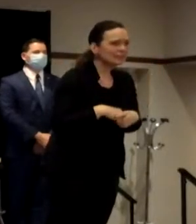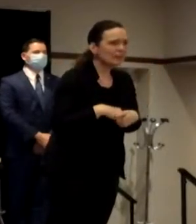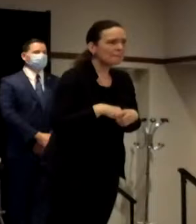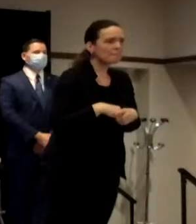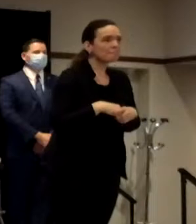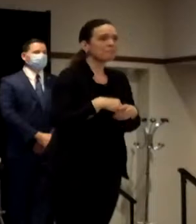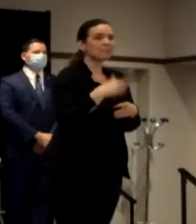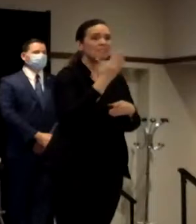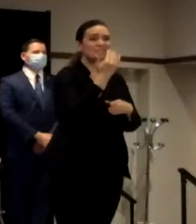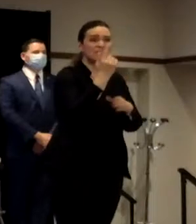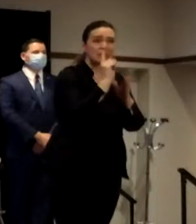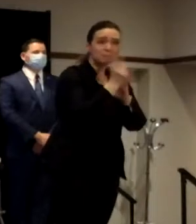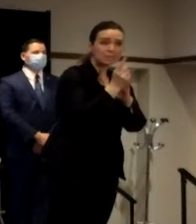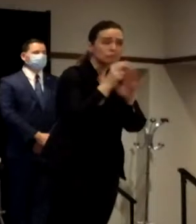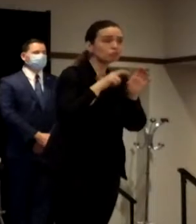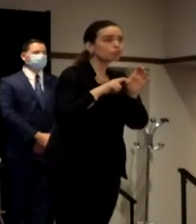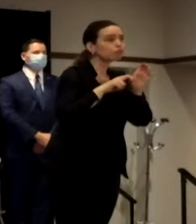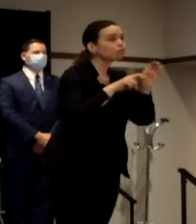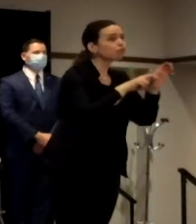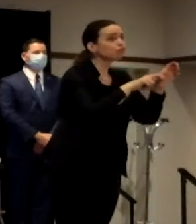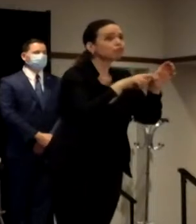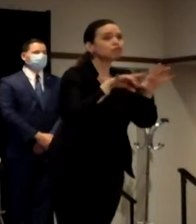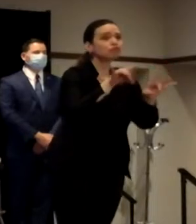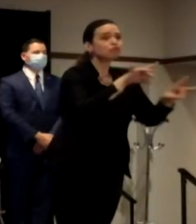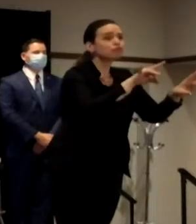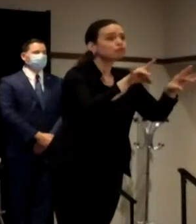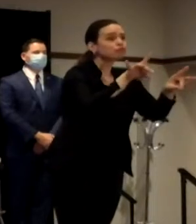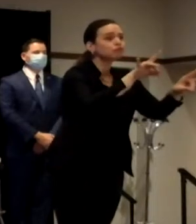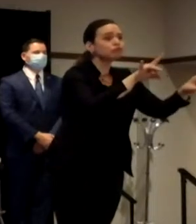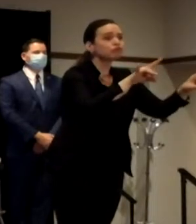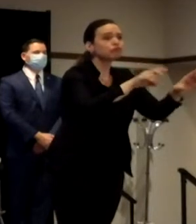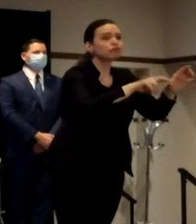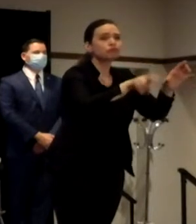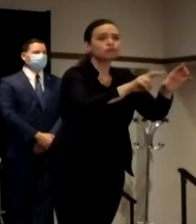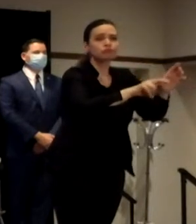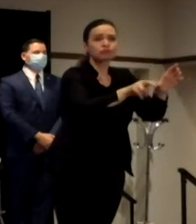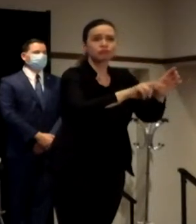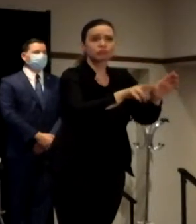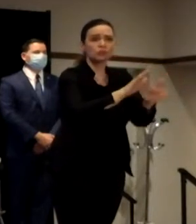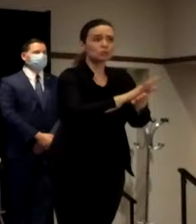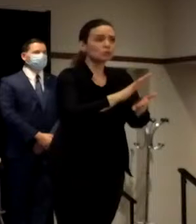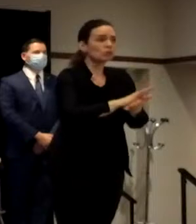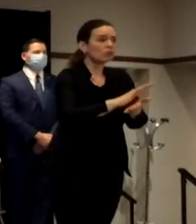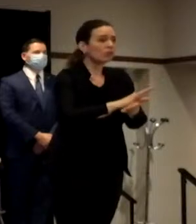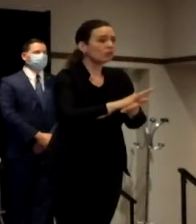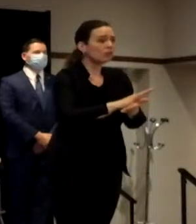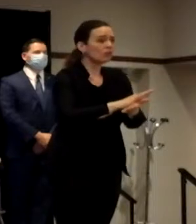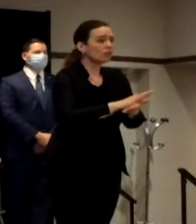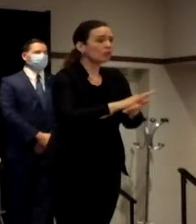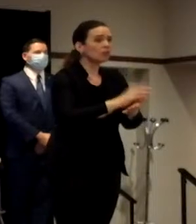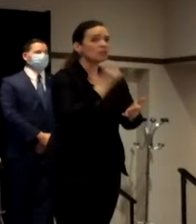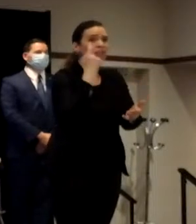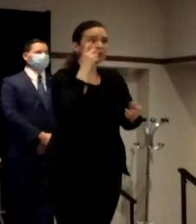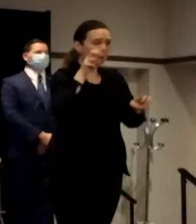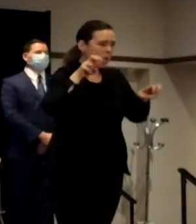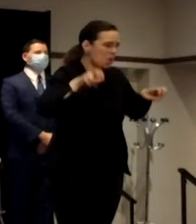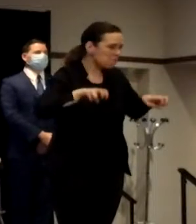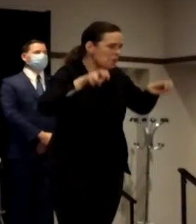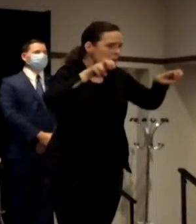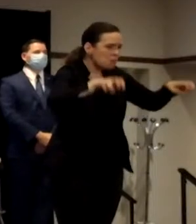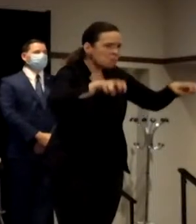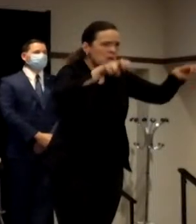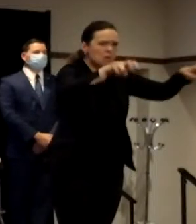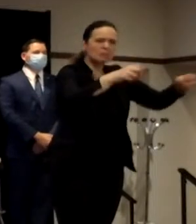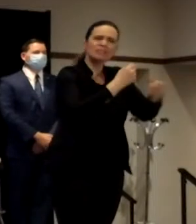have 10 minutes ride, they should be able to sit next, not like very close to each other, but it just makes it a little bit